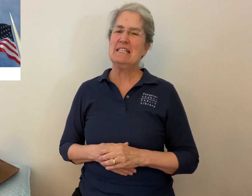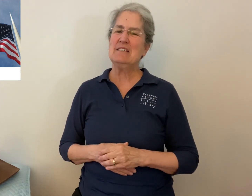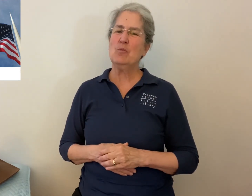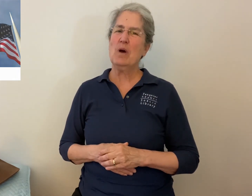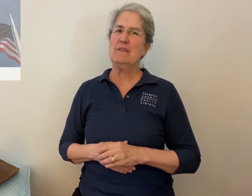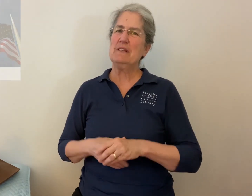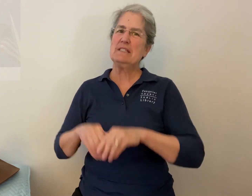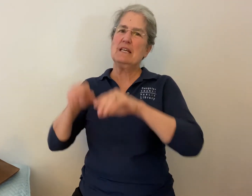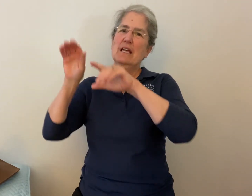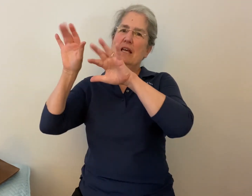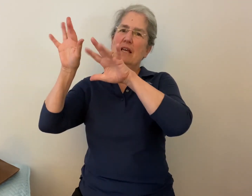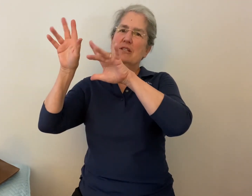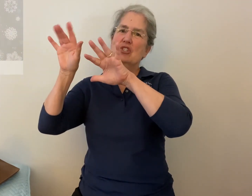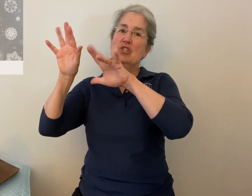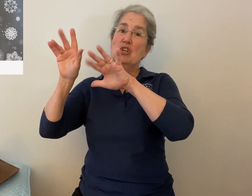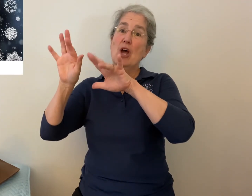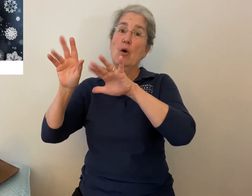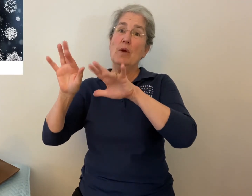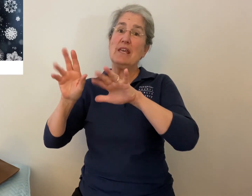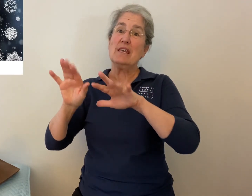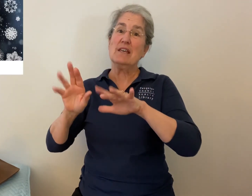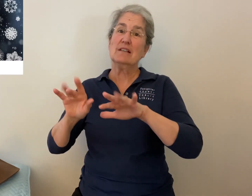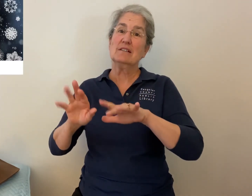And what if it's snowy?